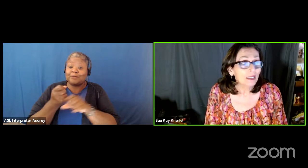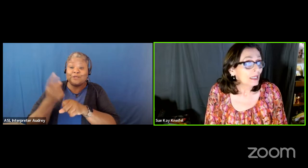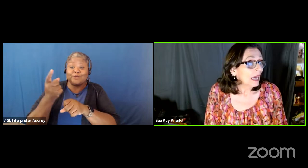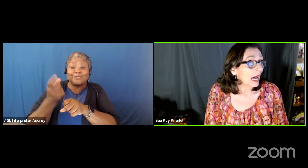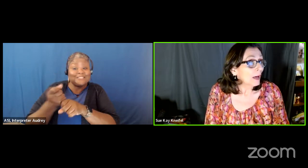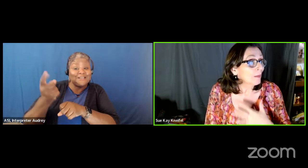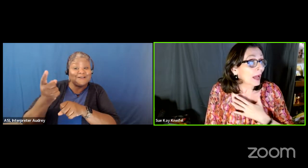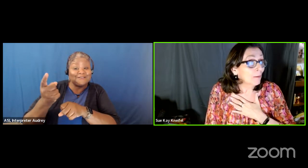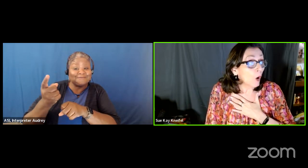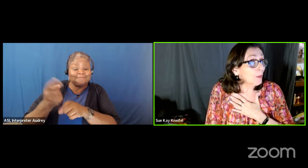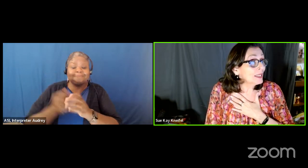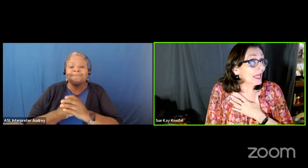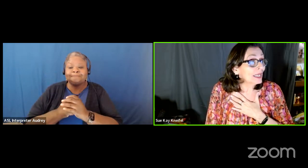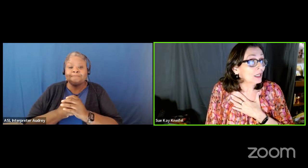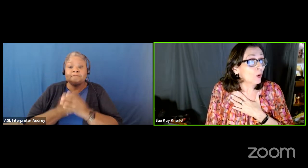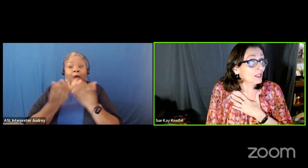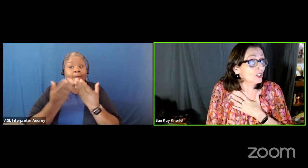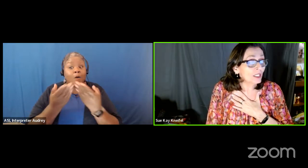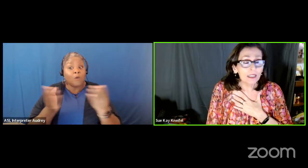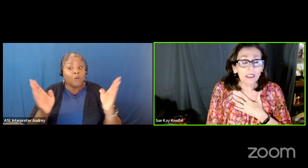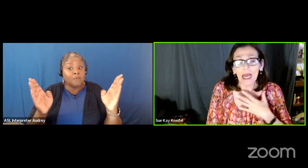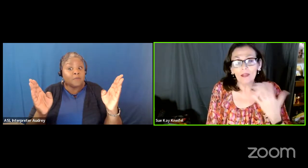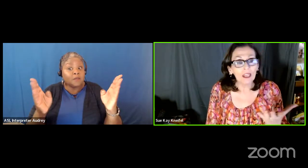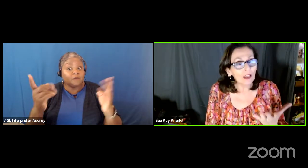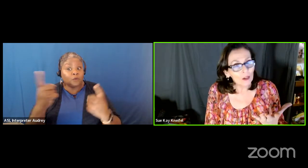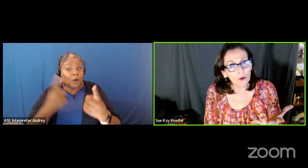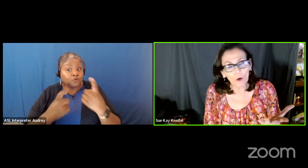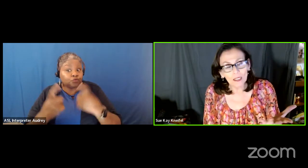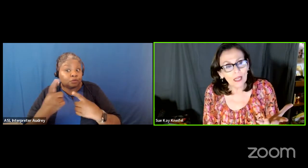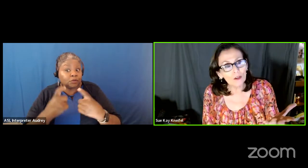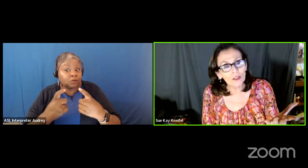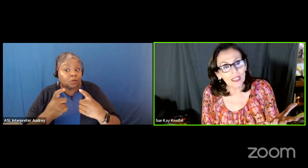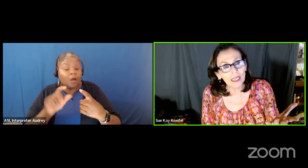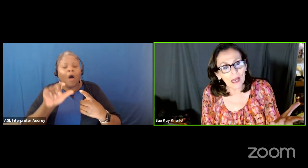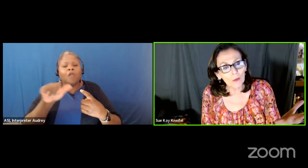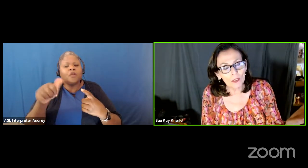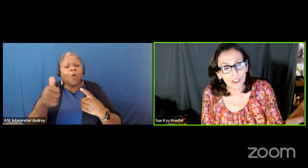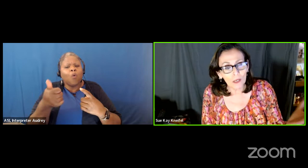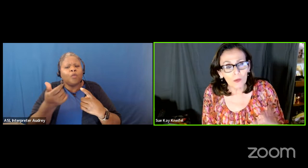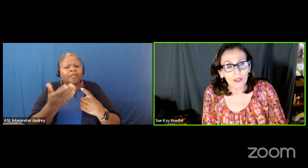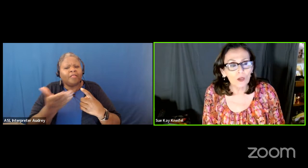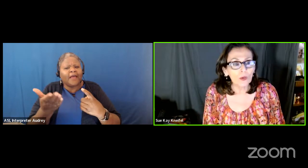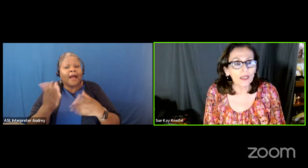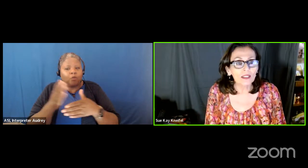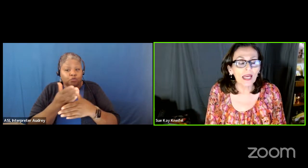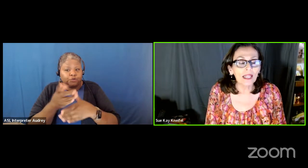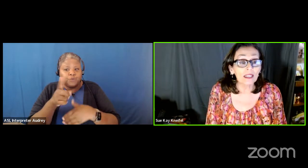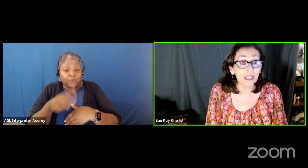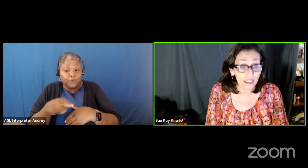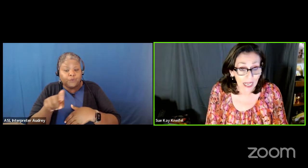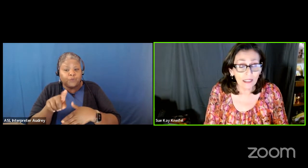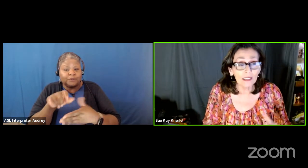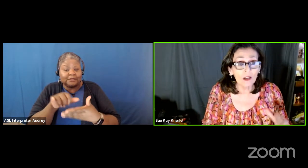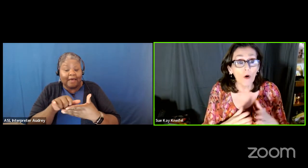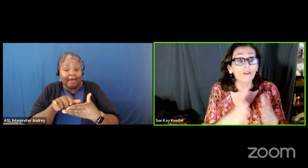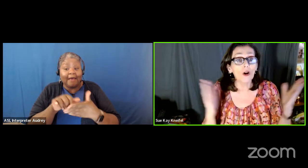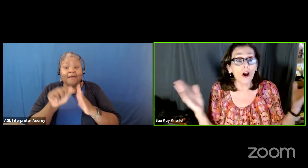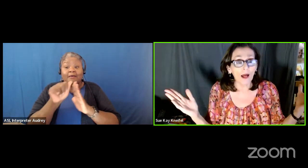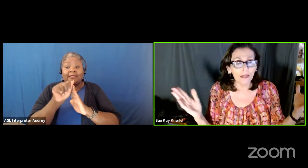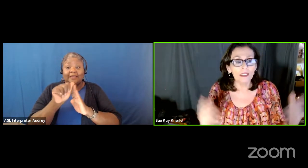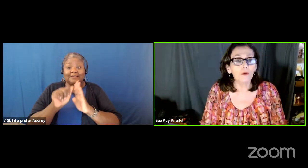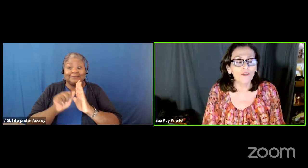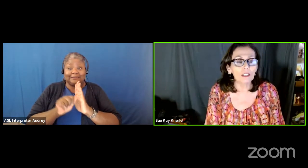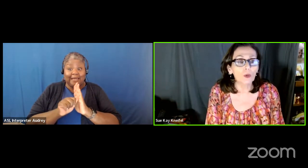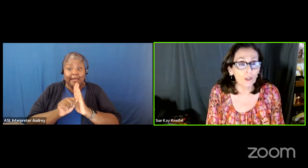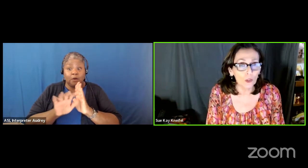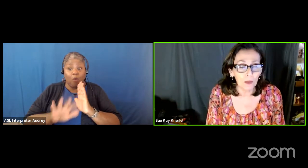year. I'm open to any questions. The only other thing I will share with you is that the state